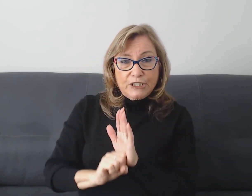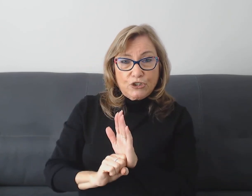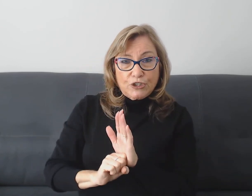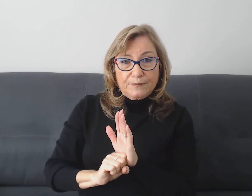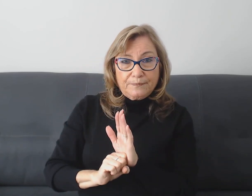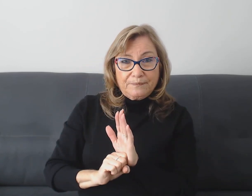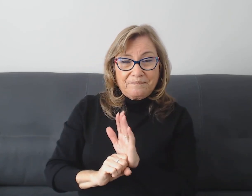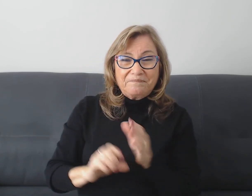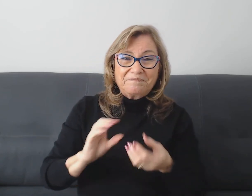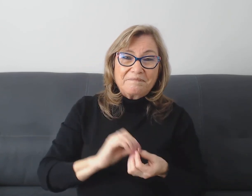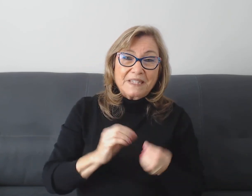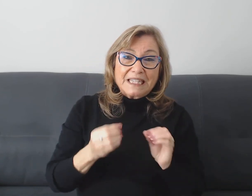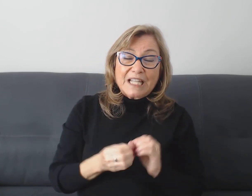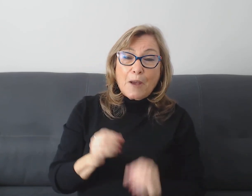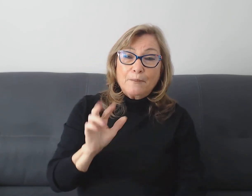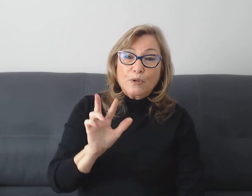Number 3.